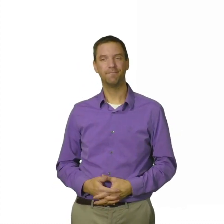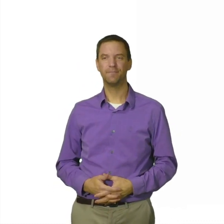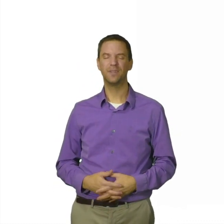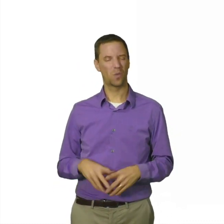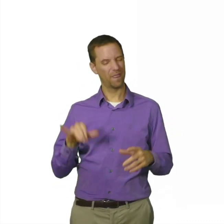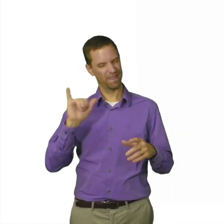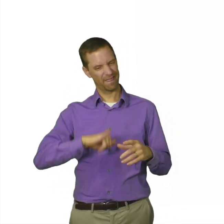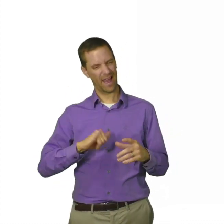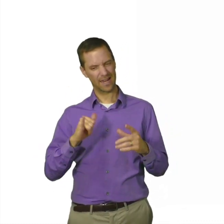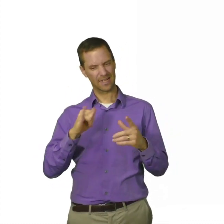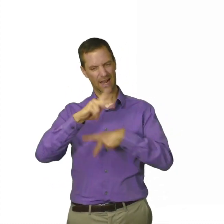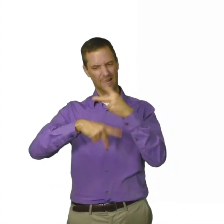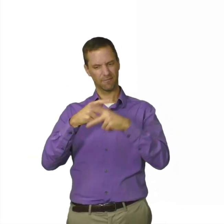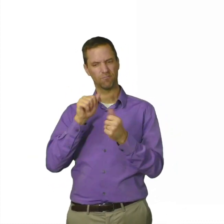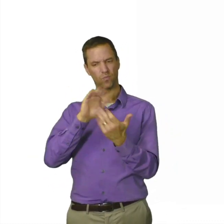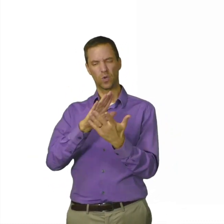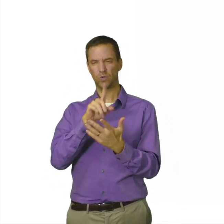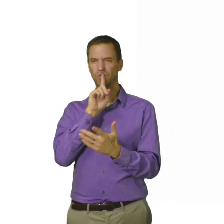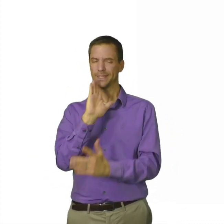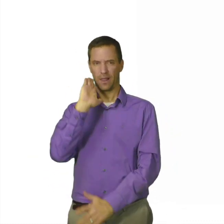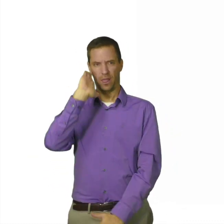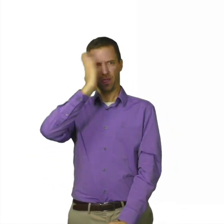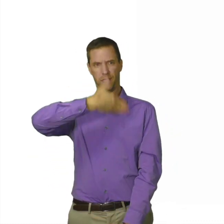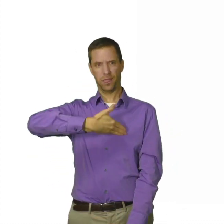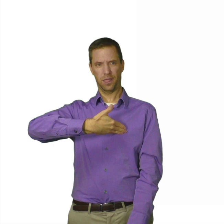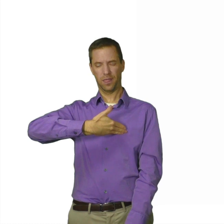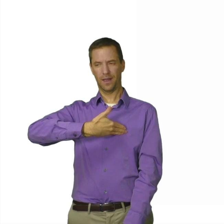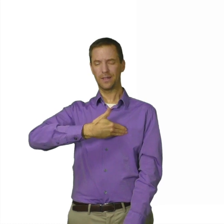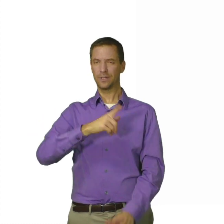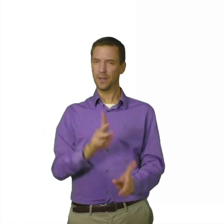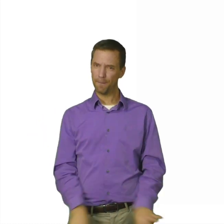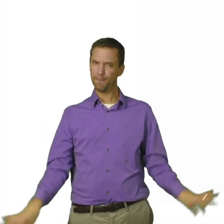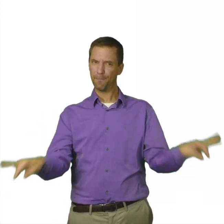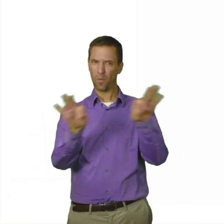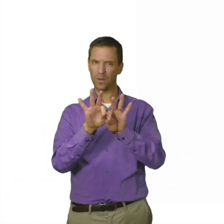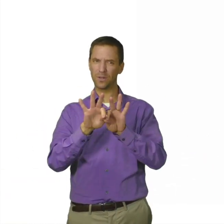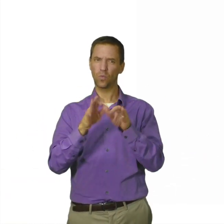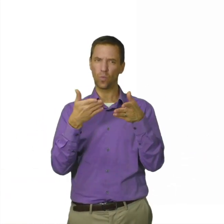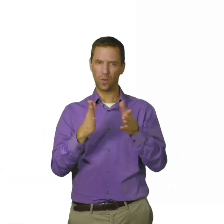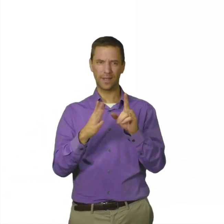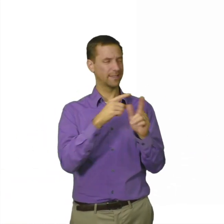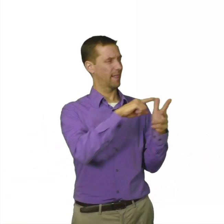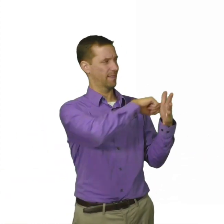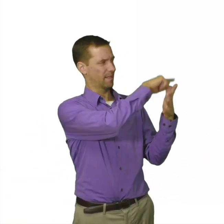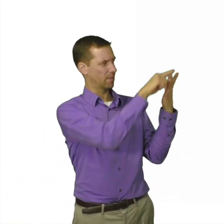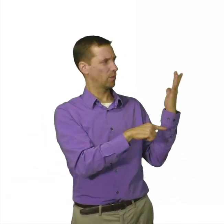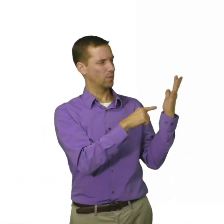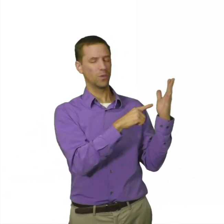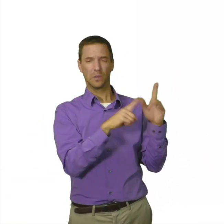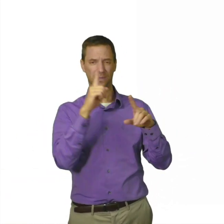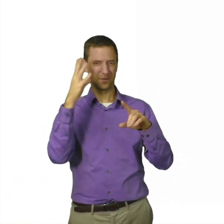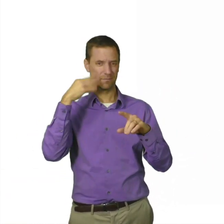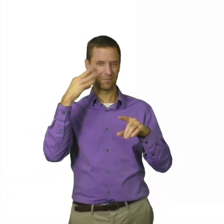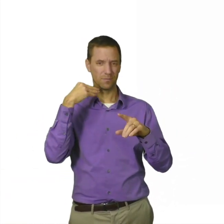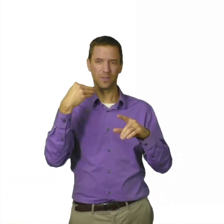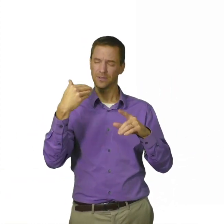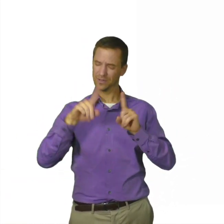total communication category. And so that kind of approach really ignores a lot of